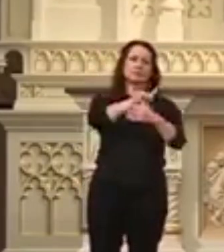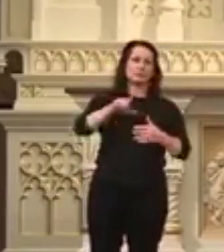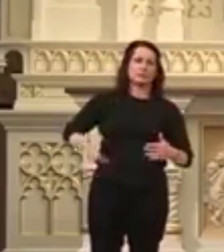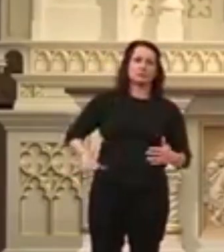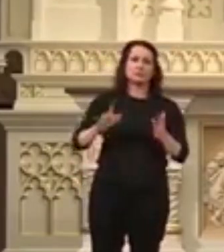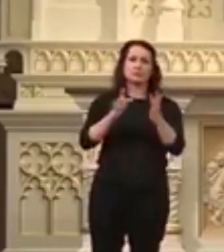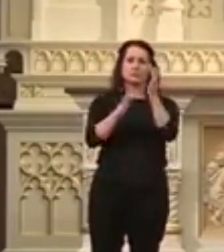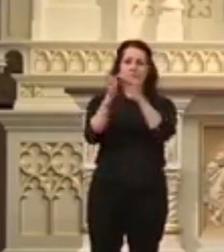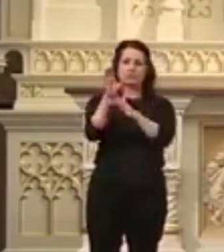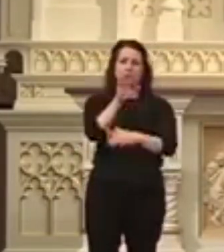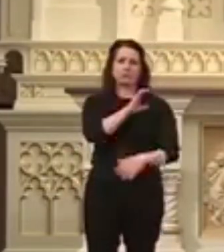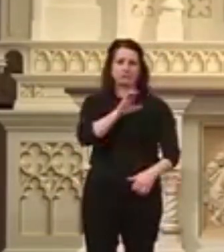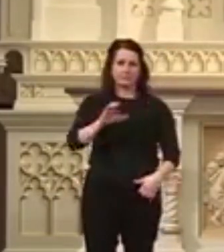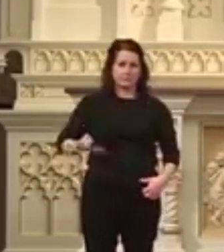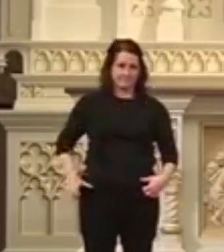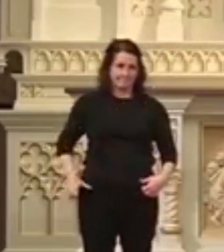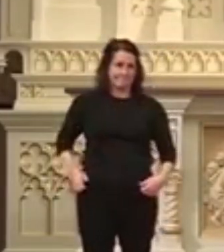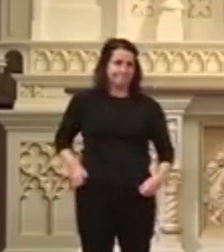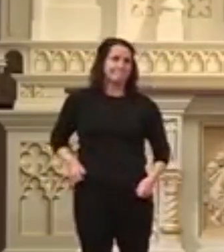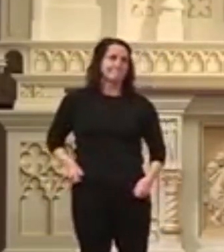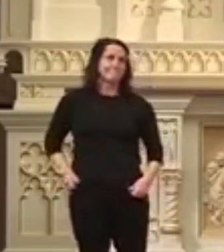Christ.